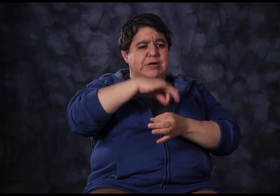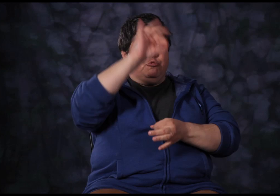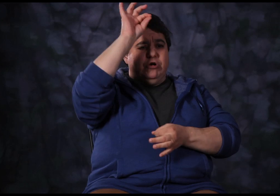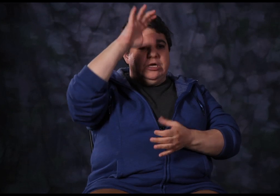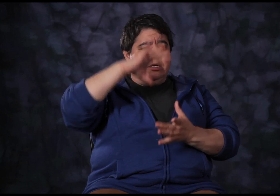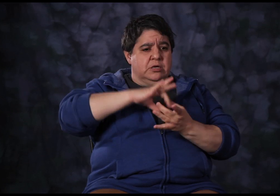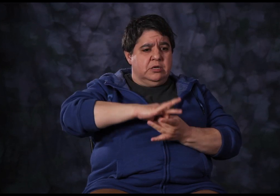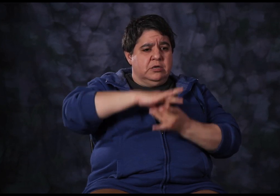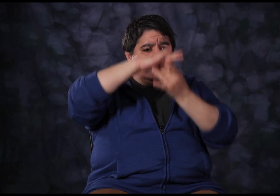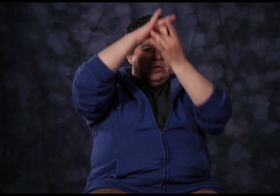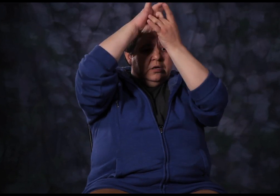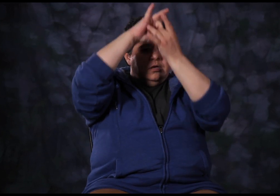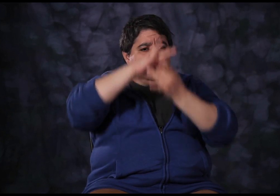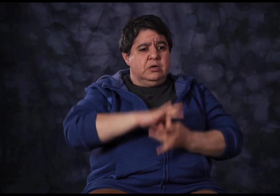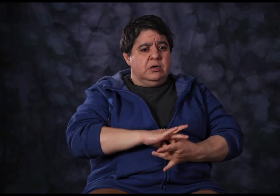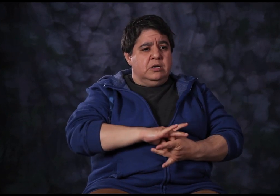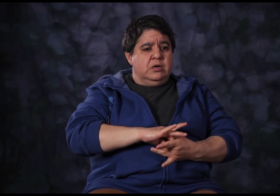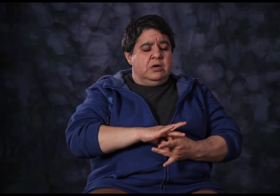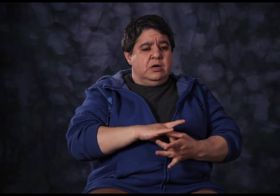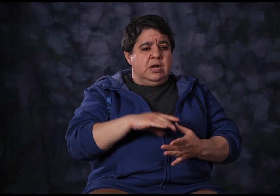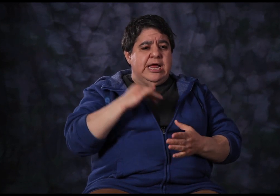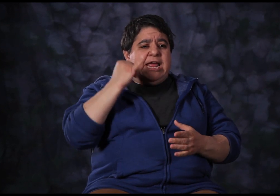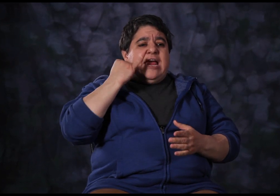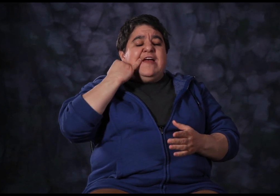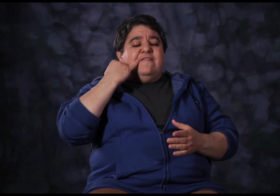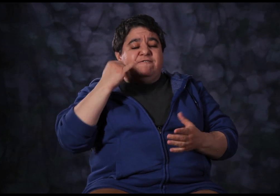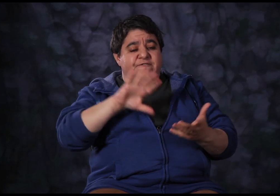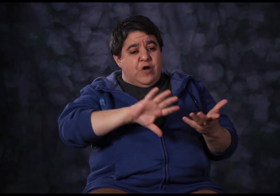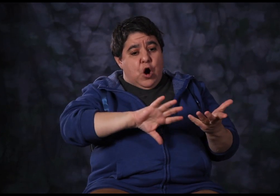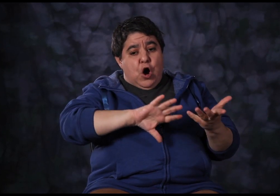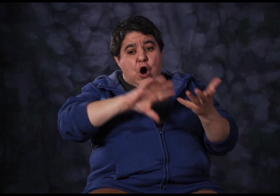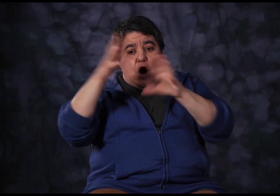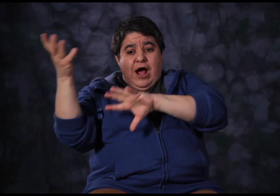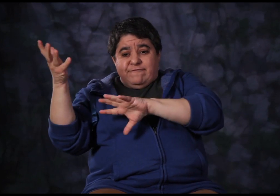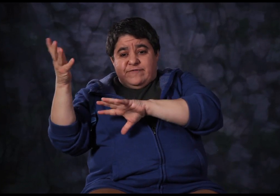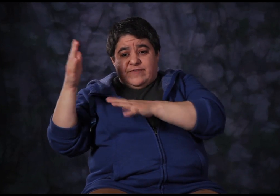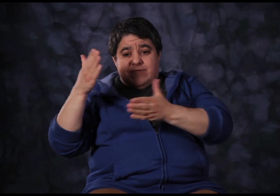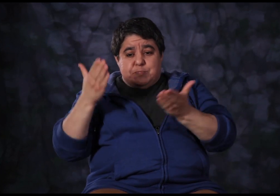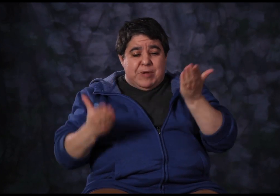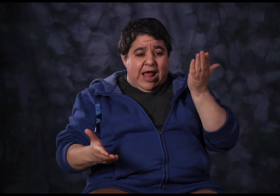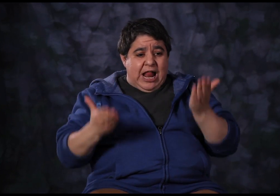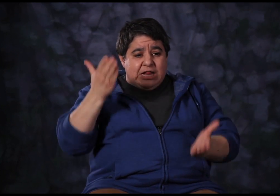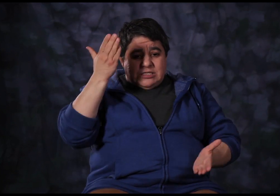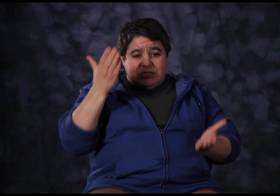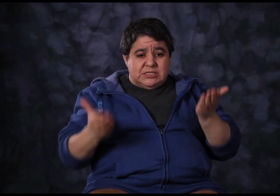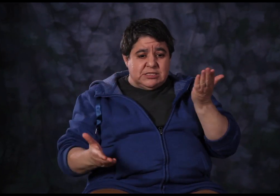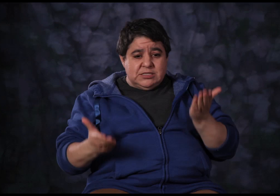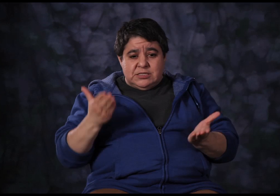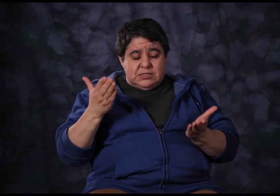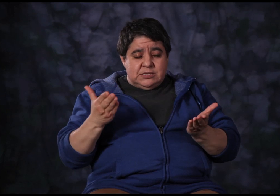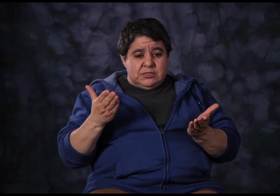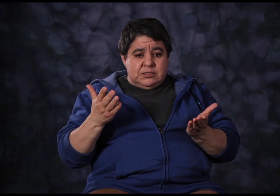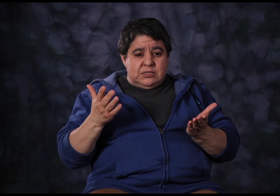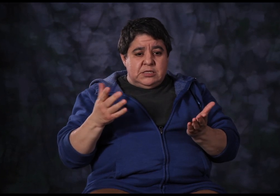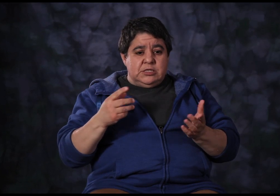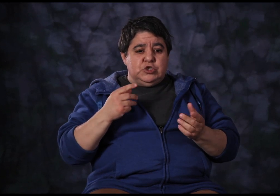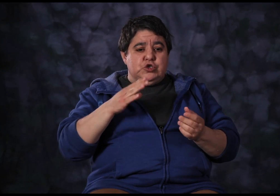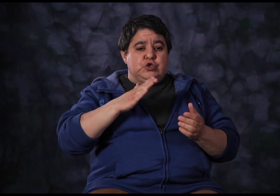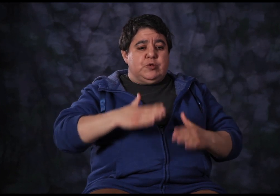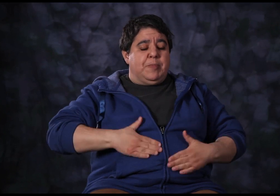and spirit. Atrium really focuses on creating a